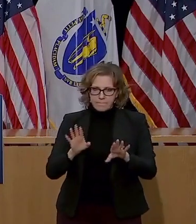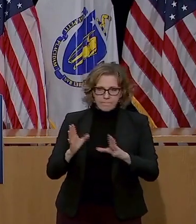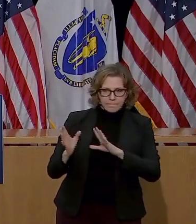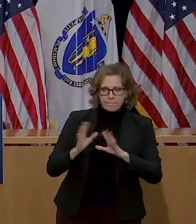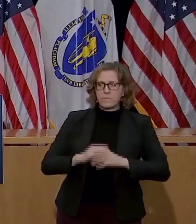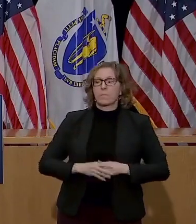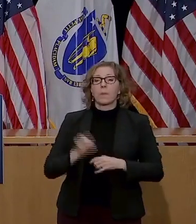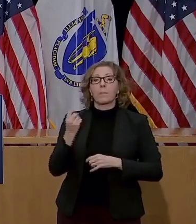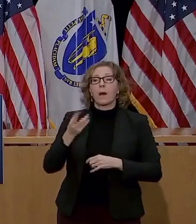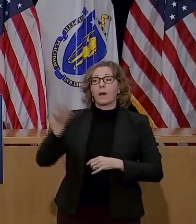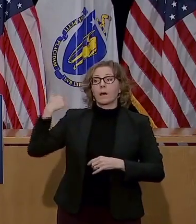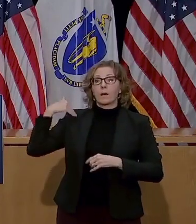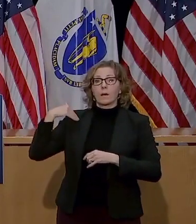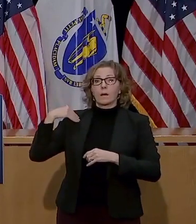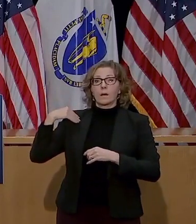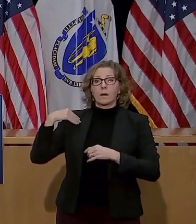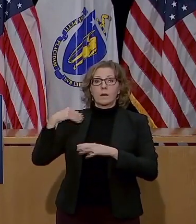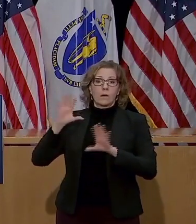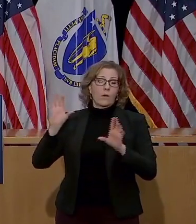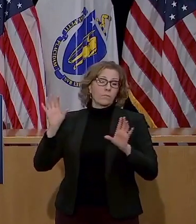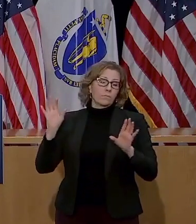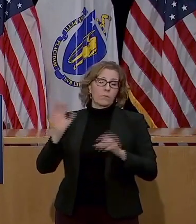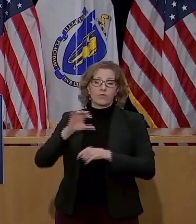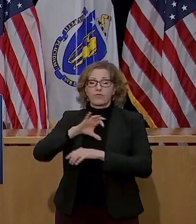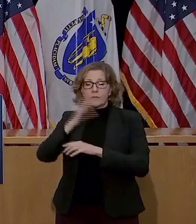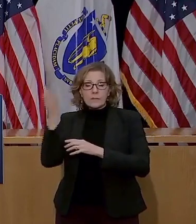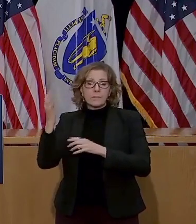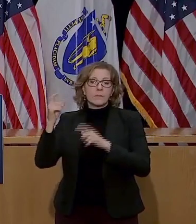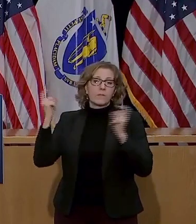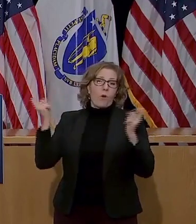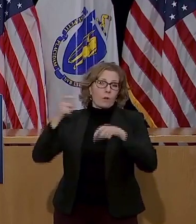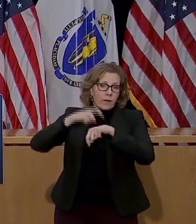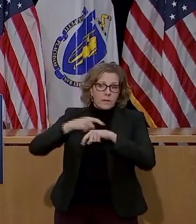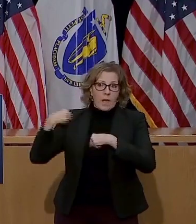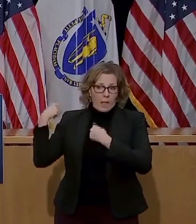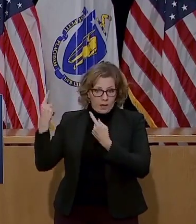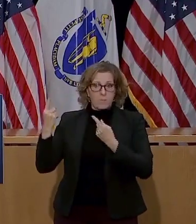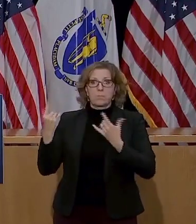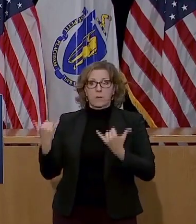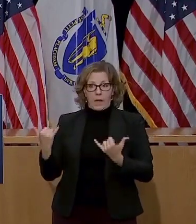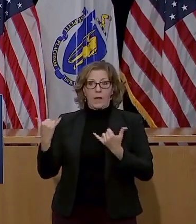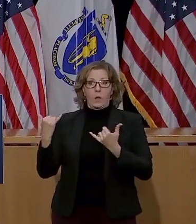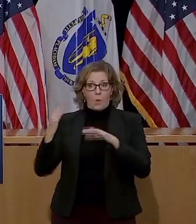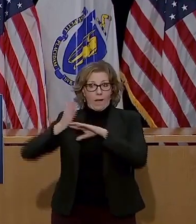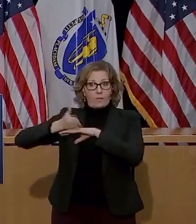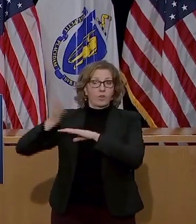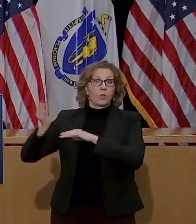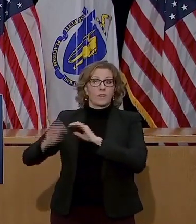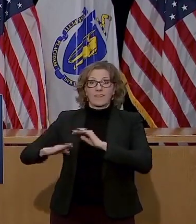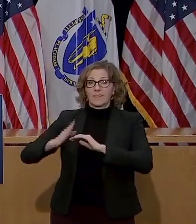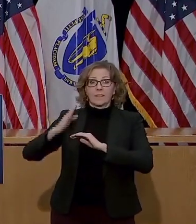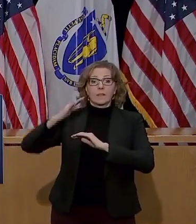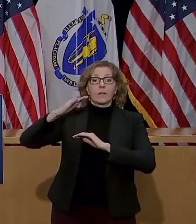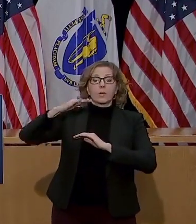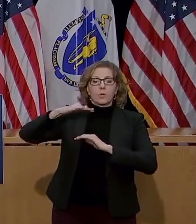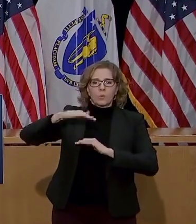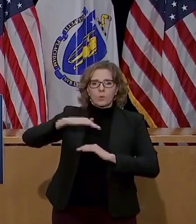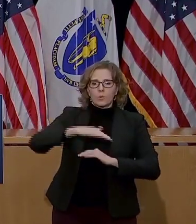of the holiday, and thanks to the hard work of everybody here in the Commonwealth, the data seems to be moving in the right